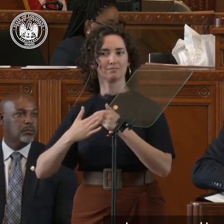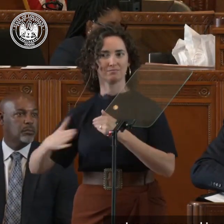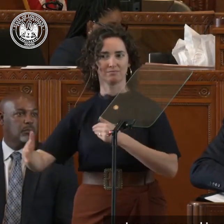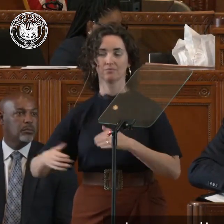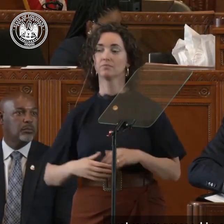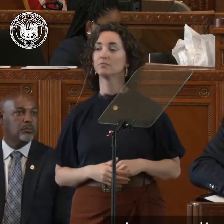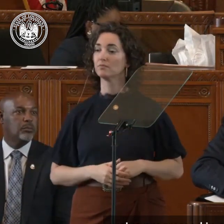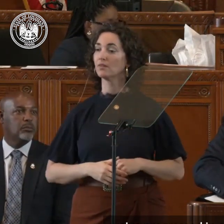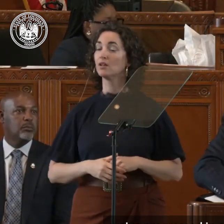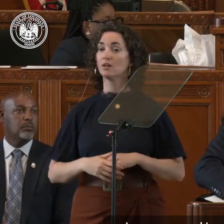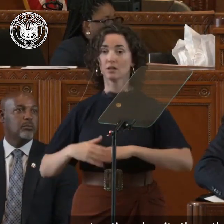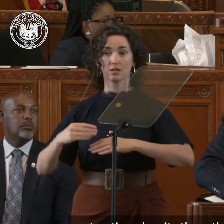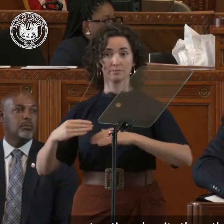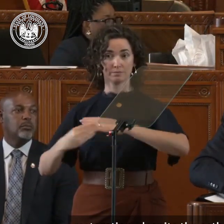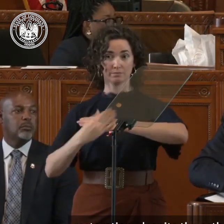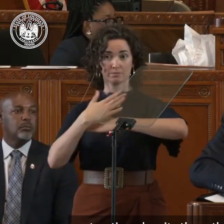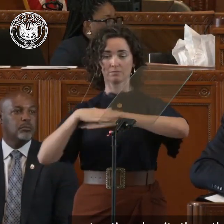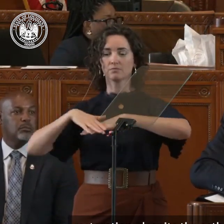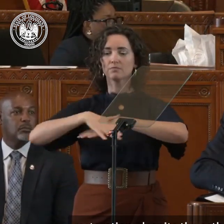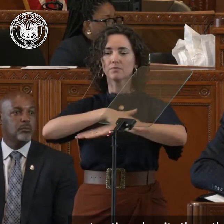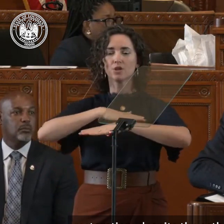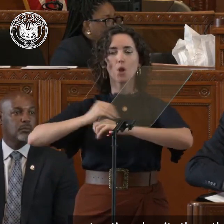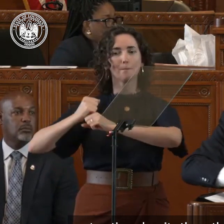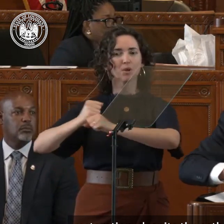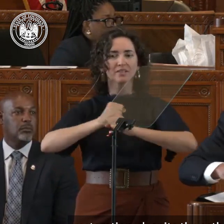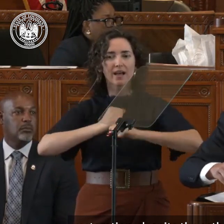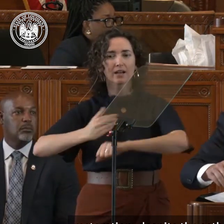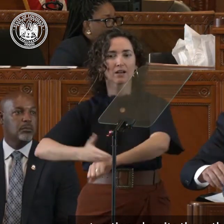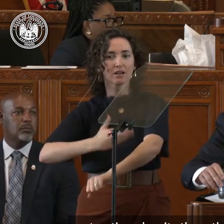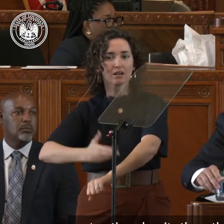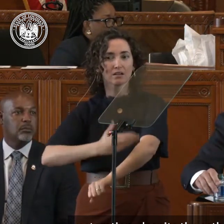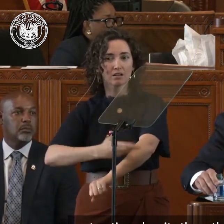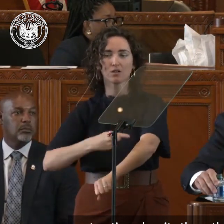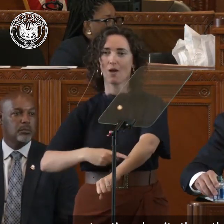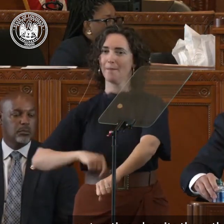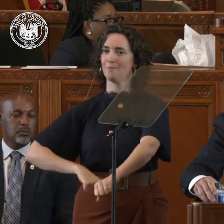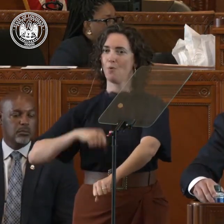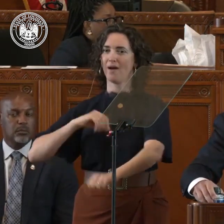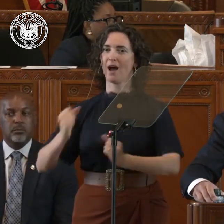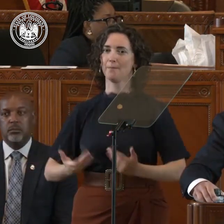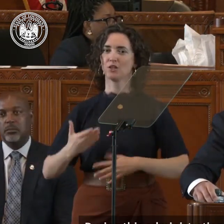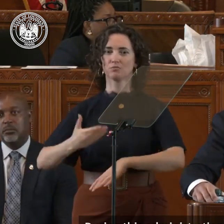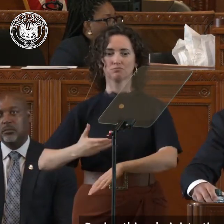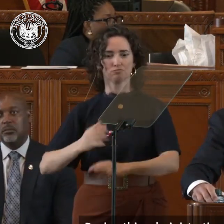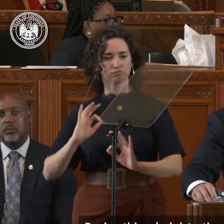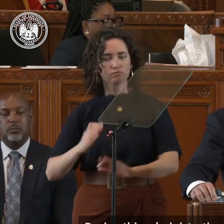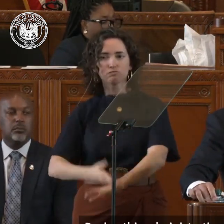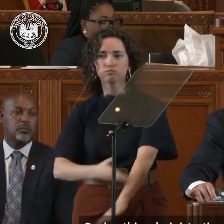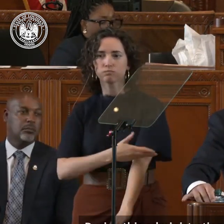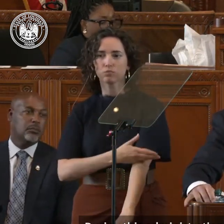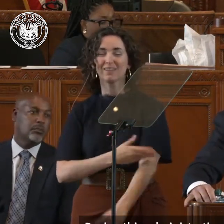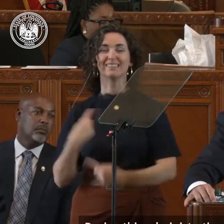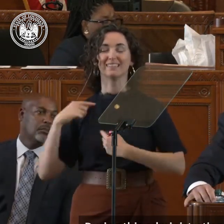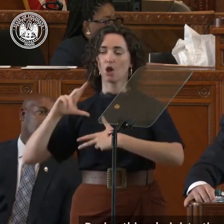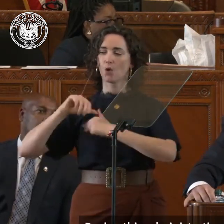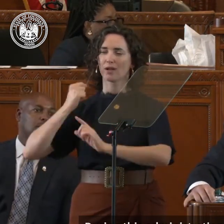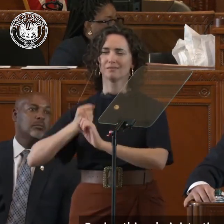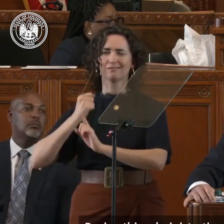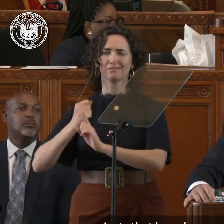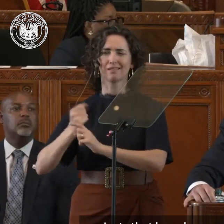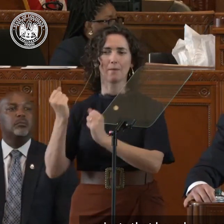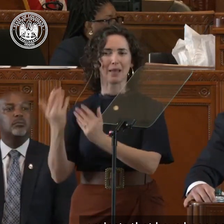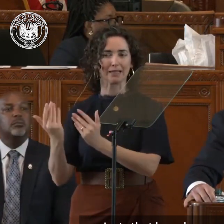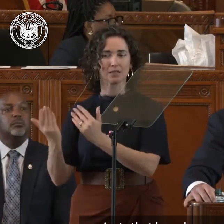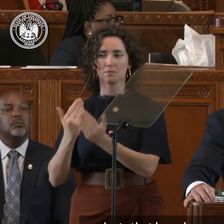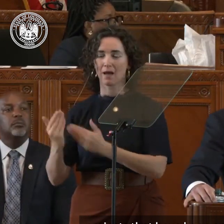we've progressed in coastal protection and restoration despite the setbacks of multiple storms. During this administration, CPRA has